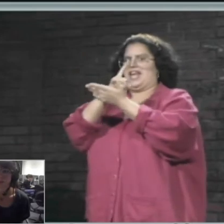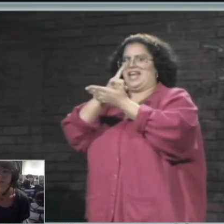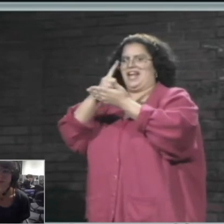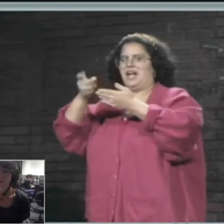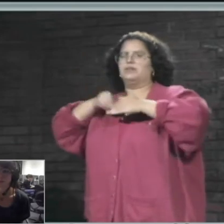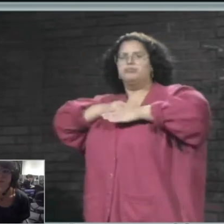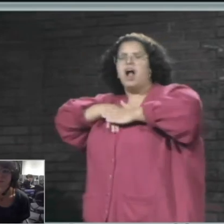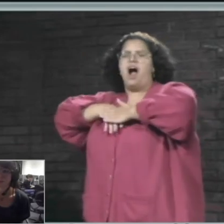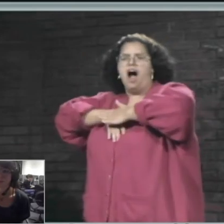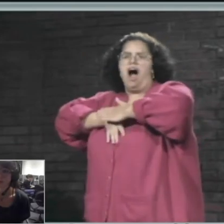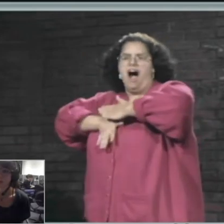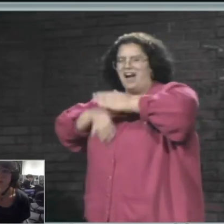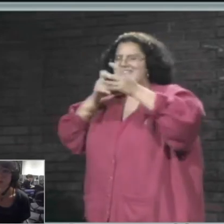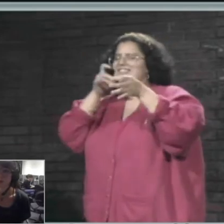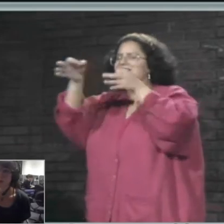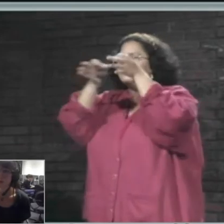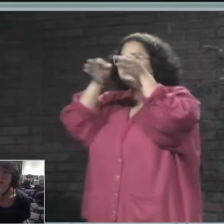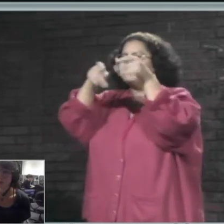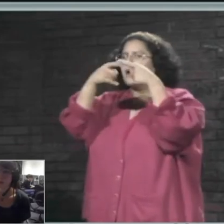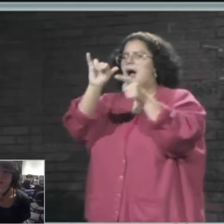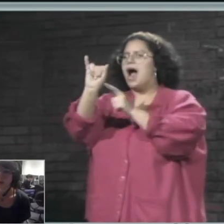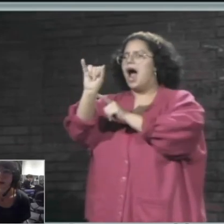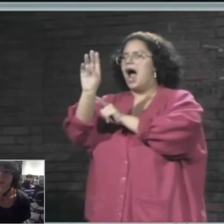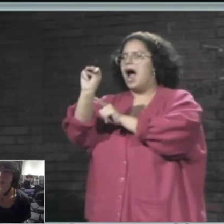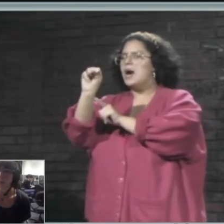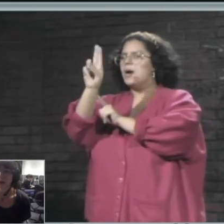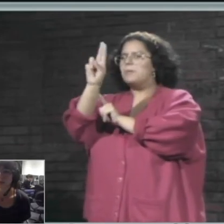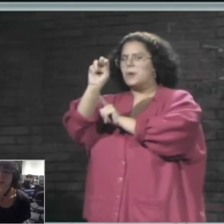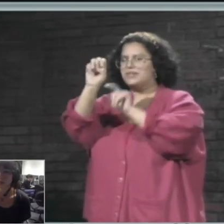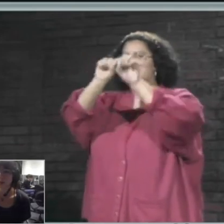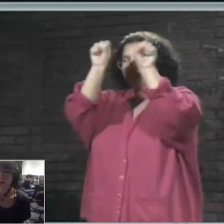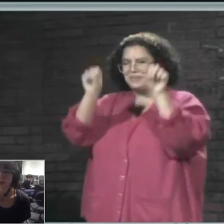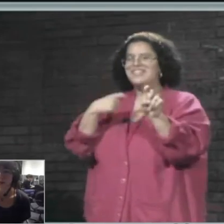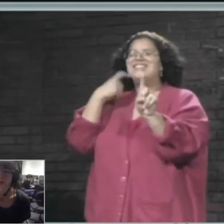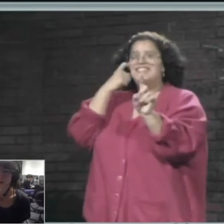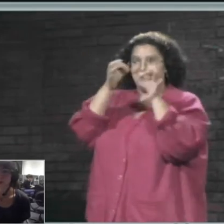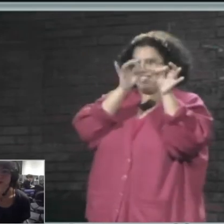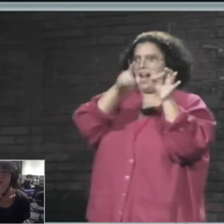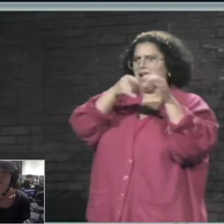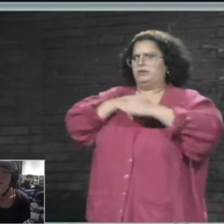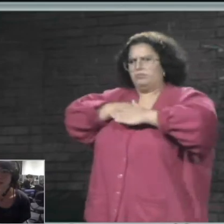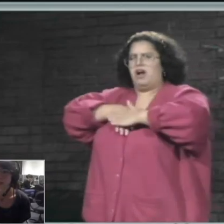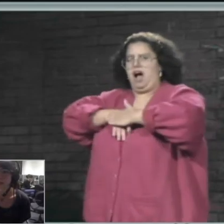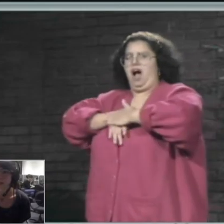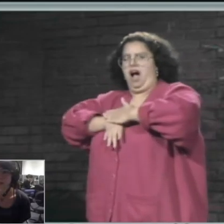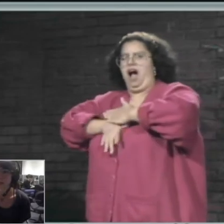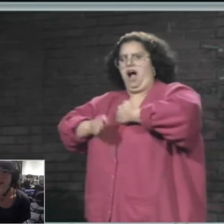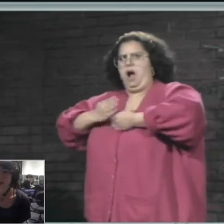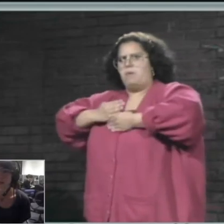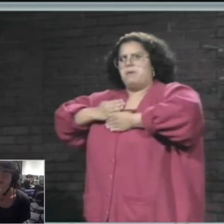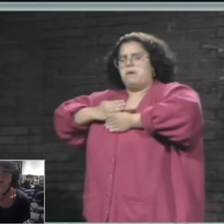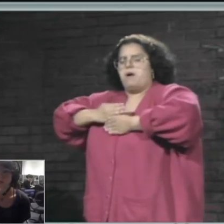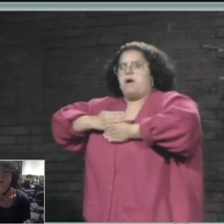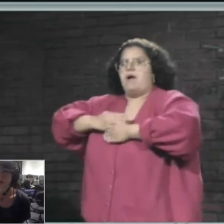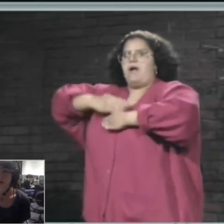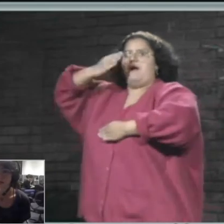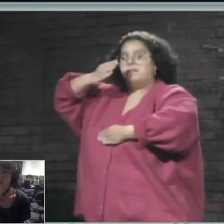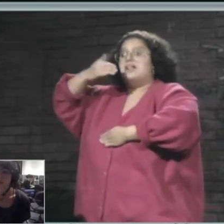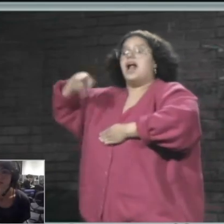virus. As the weeks go by, remember how we talked about the immune system and how it gets attacked? Well, that